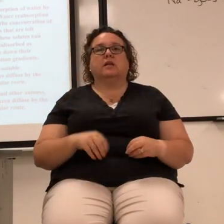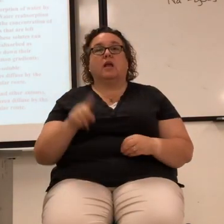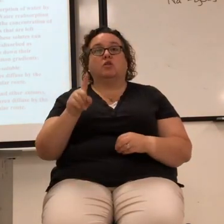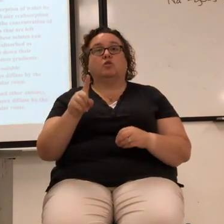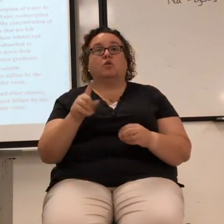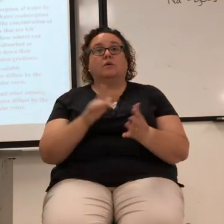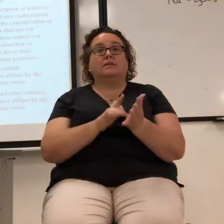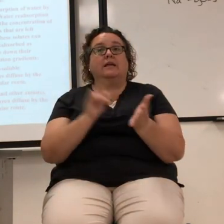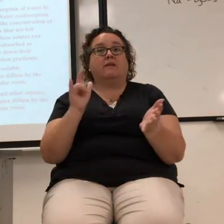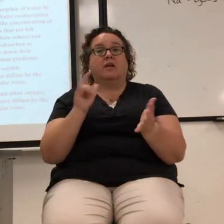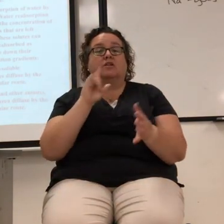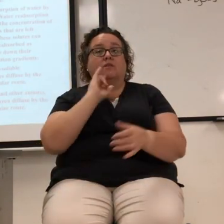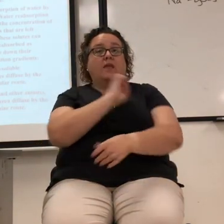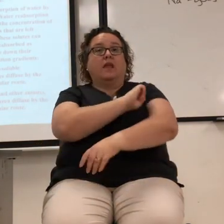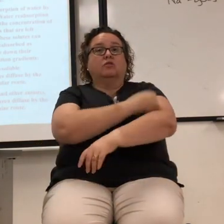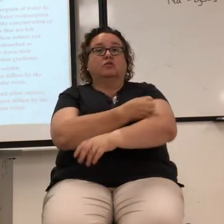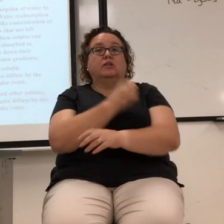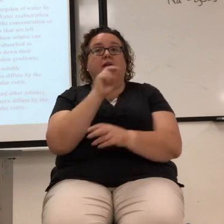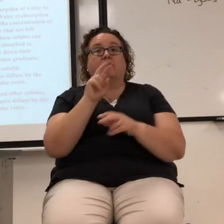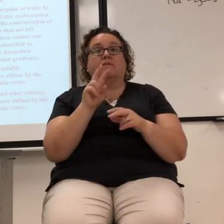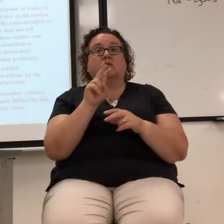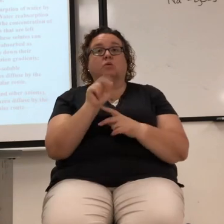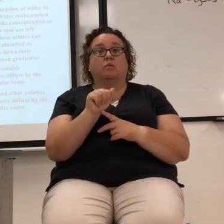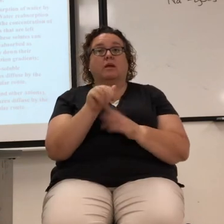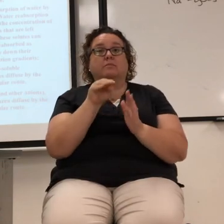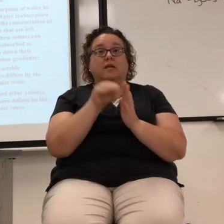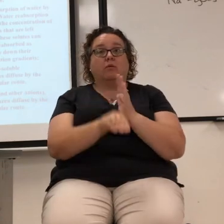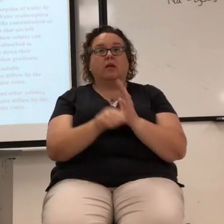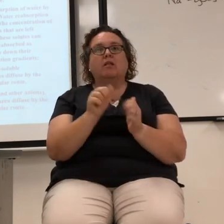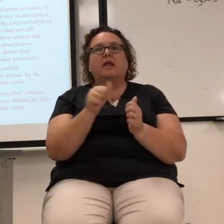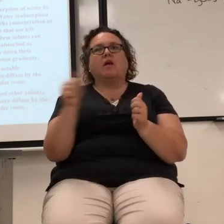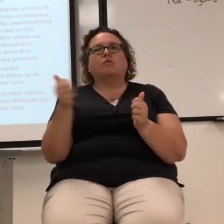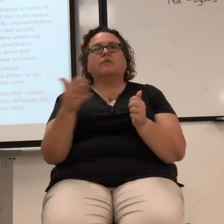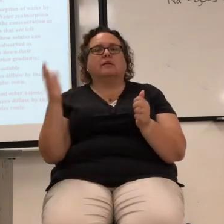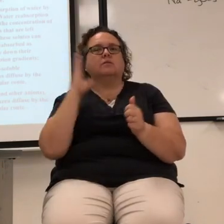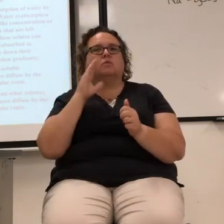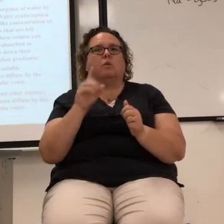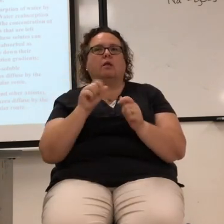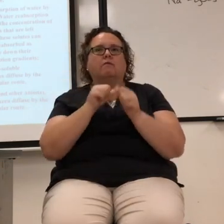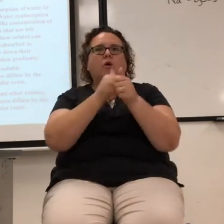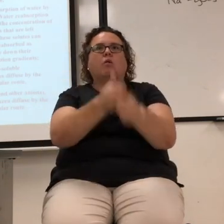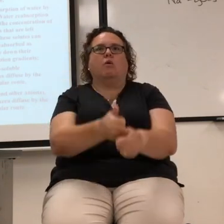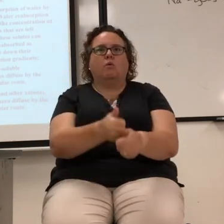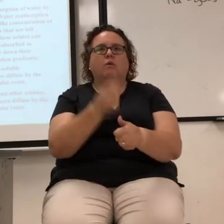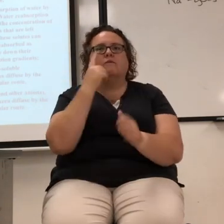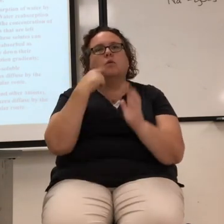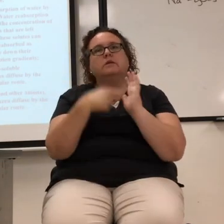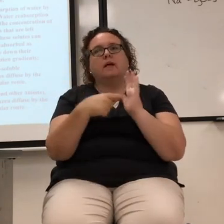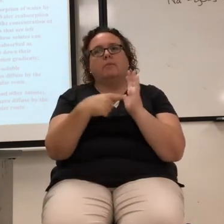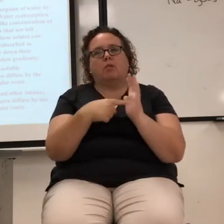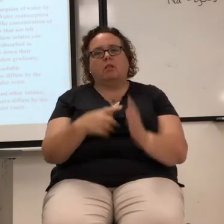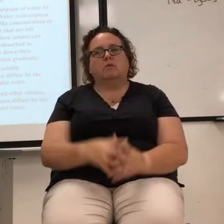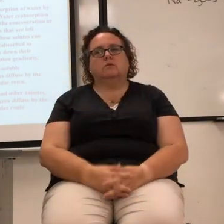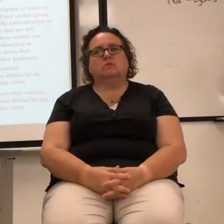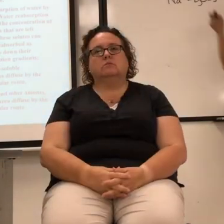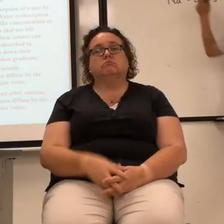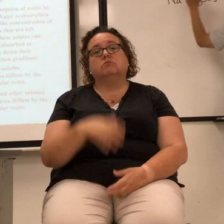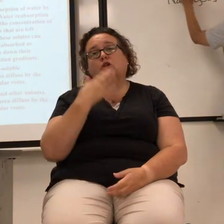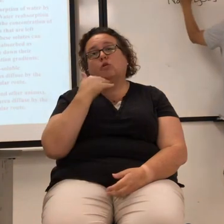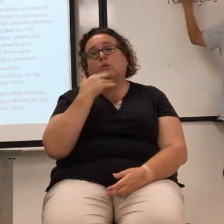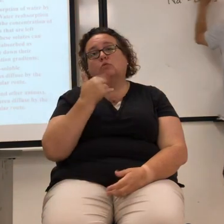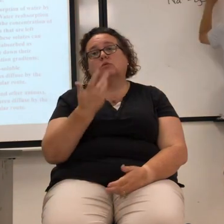energy of sodium going downhill, and other things are going to go with it. For example,